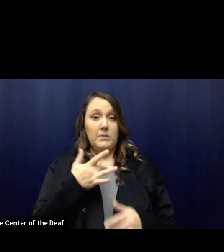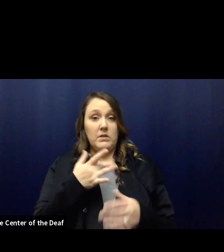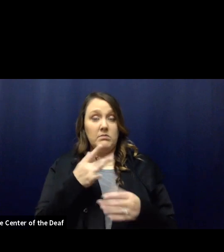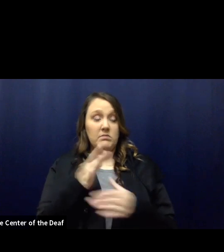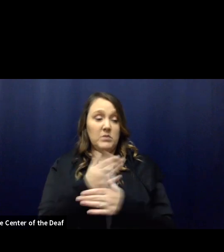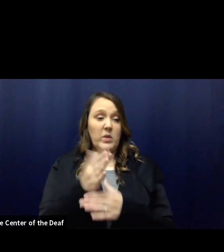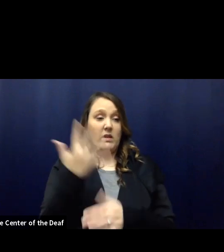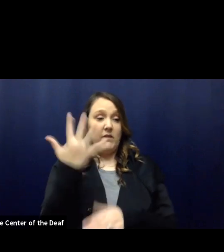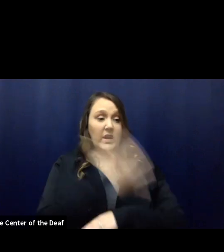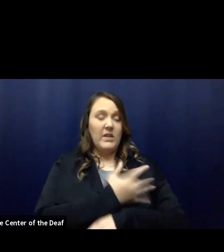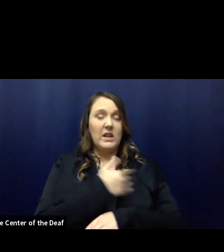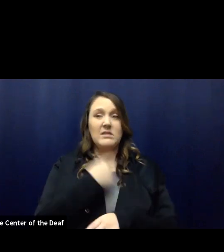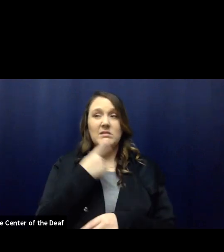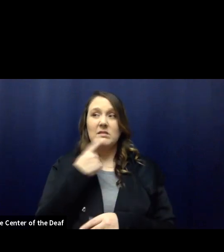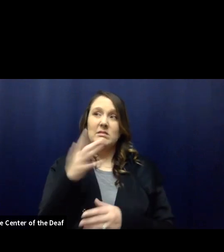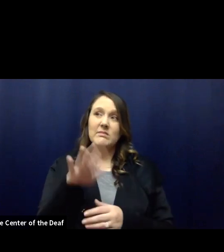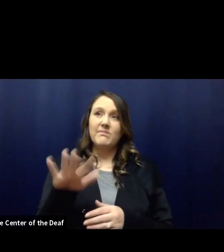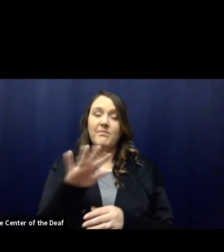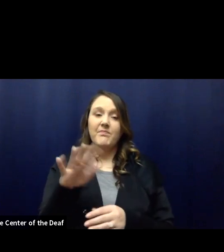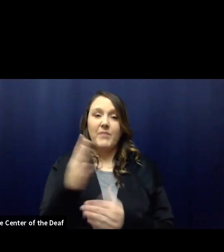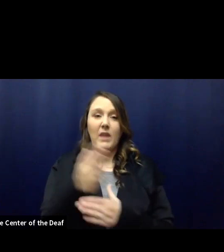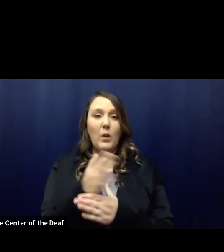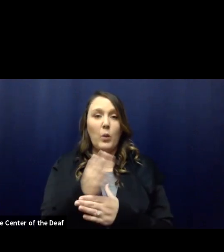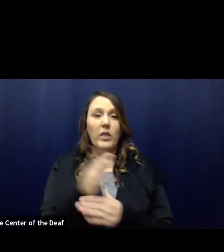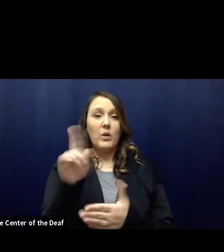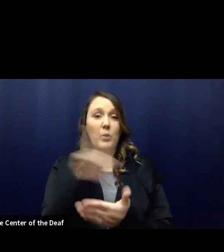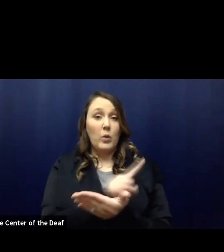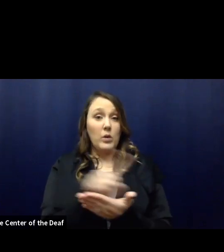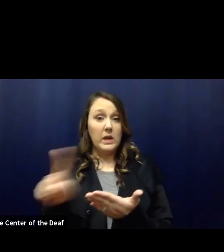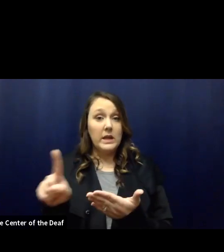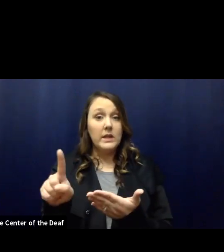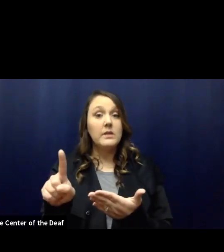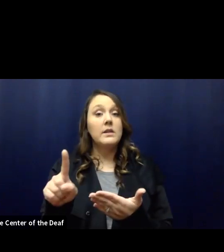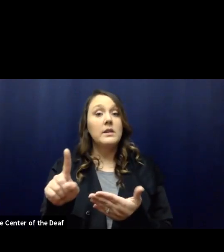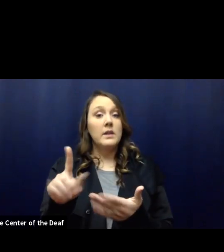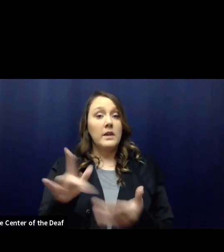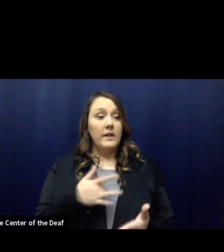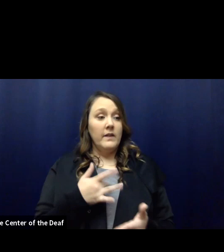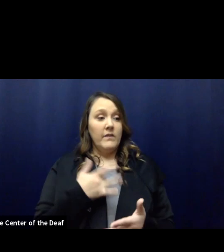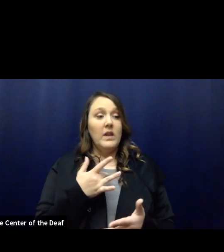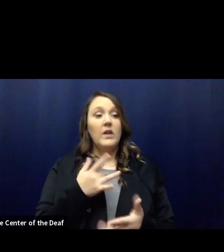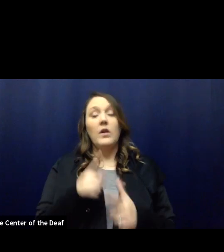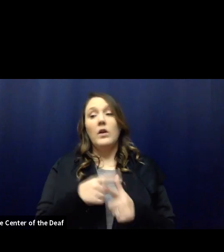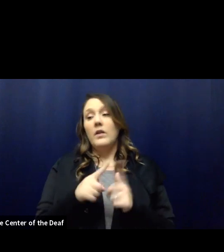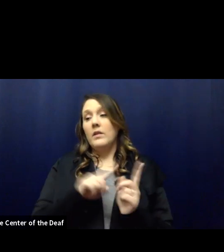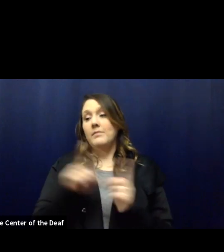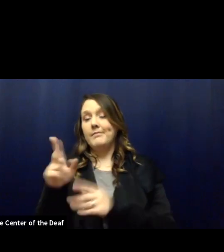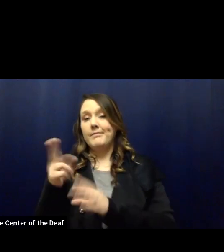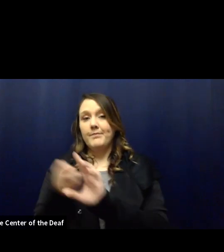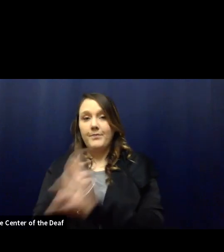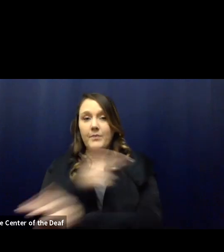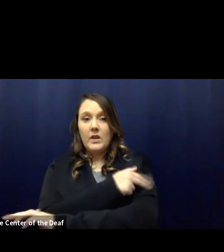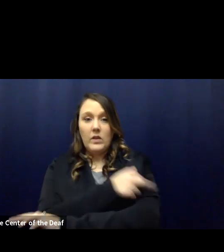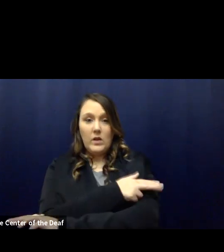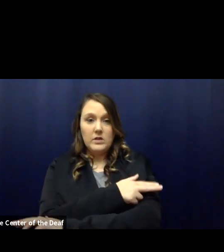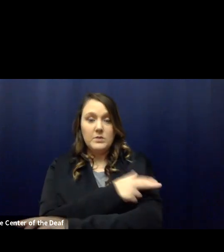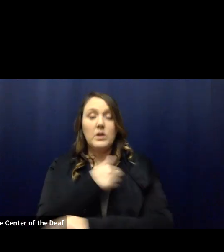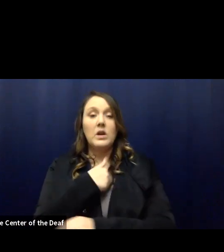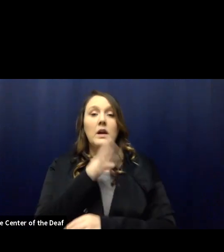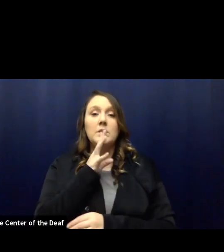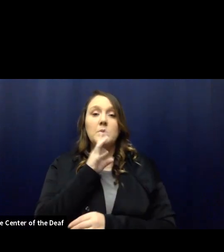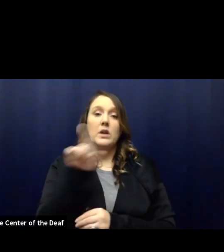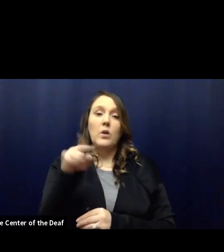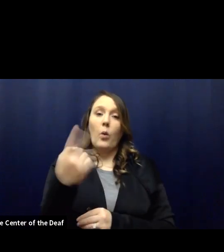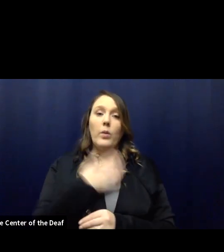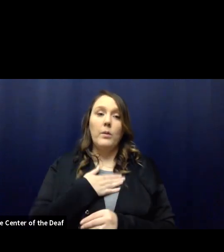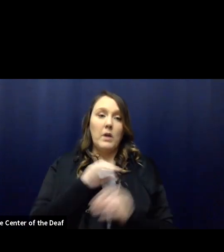week of the development of symptoms, the hospitalization is likely to occur. And at least I can speak only for our organization,